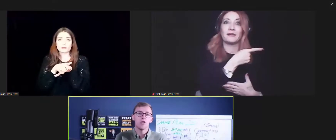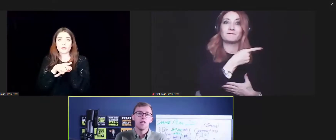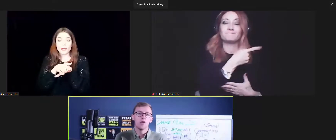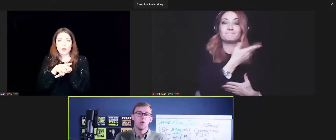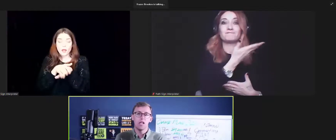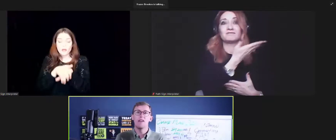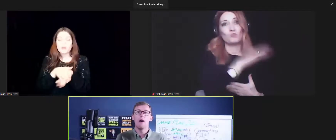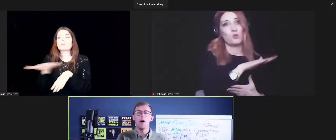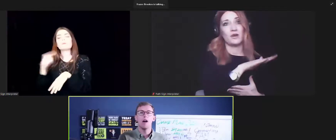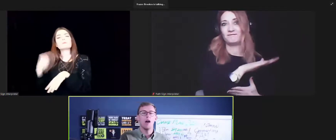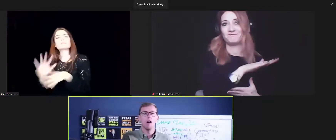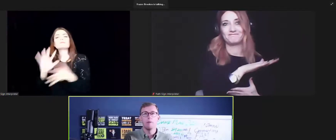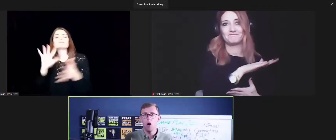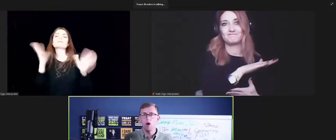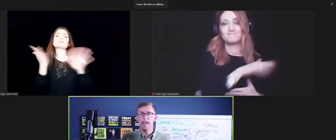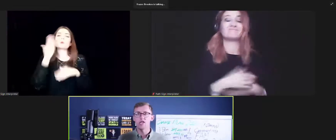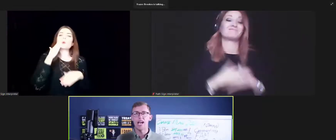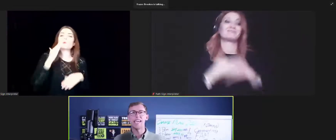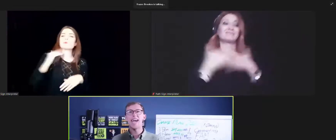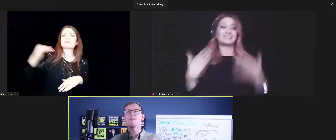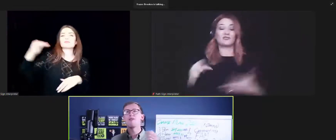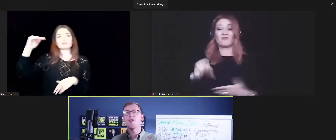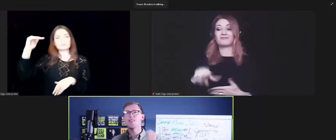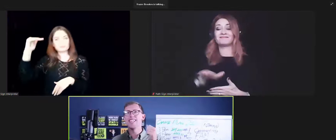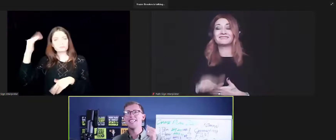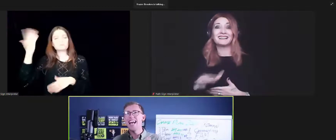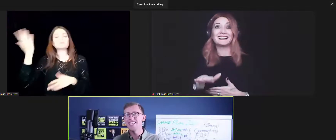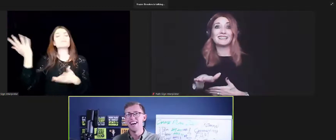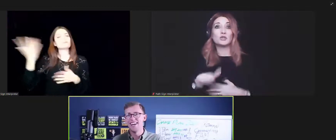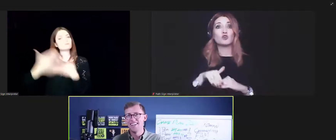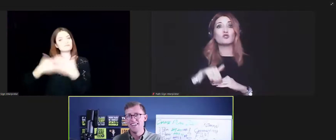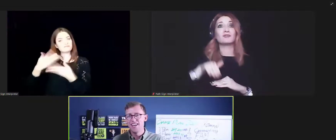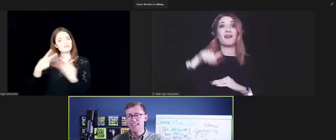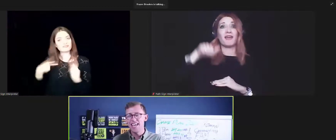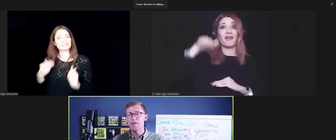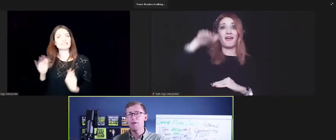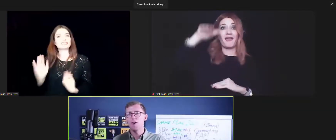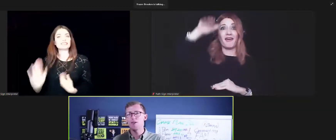things to clear out her belongings, and came across the letter